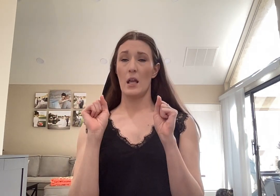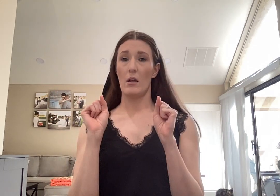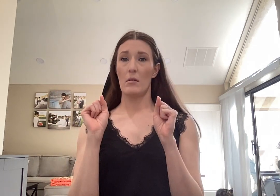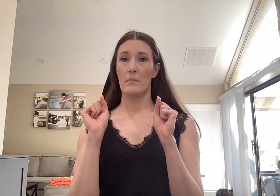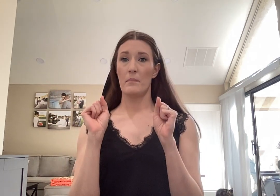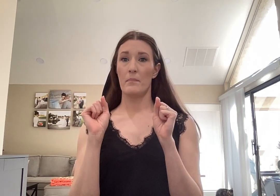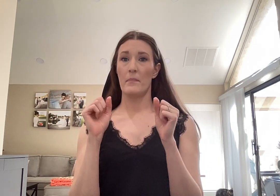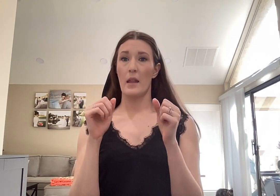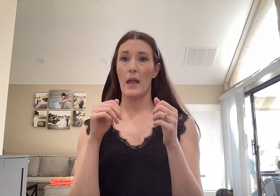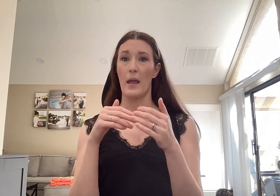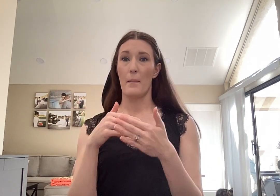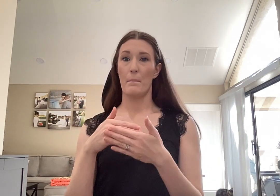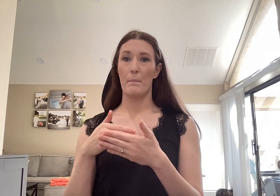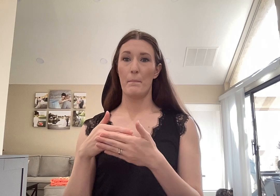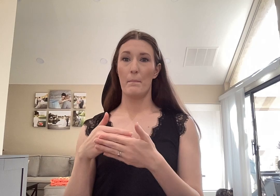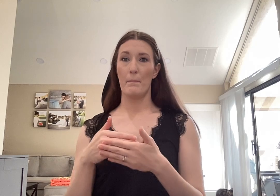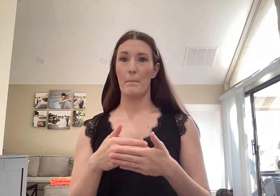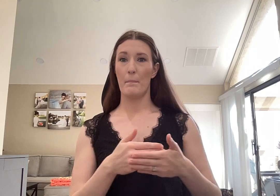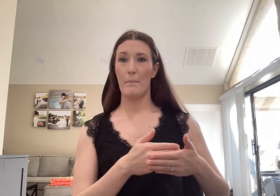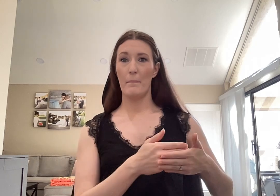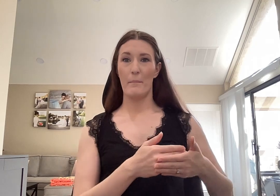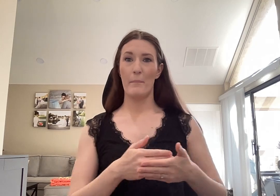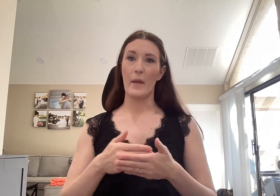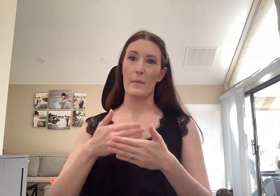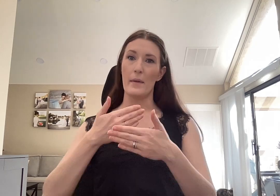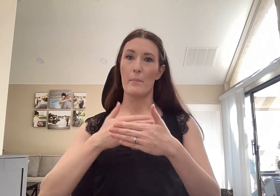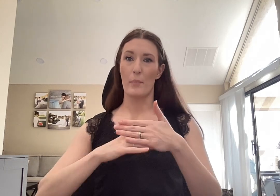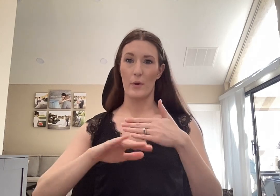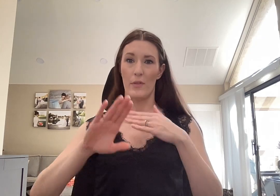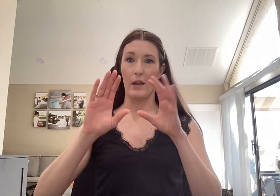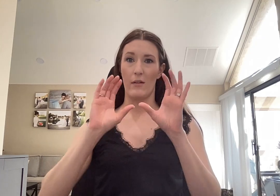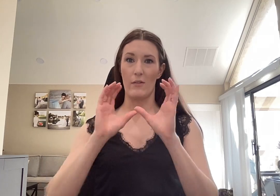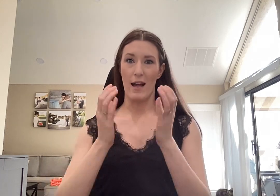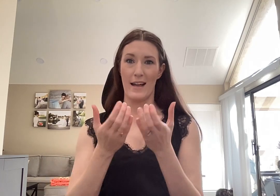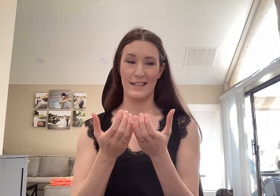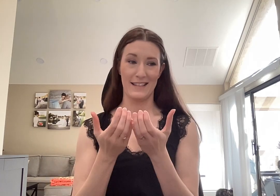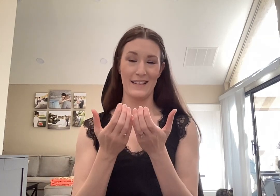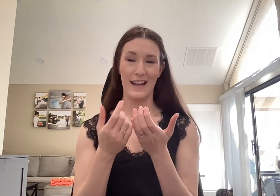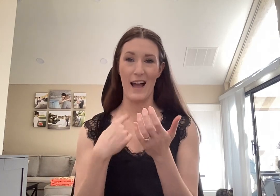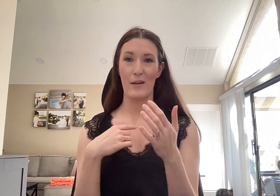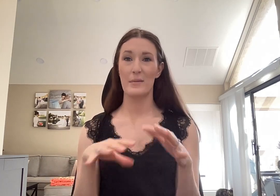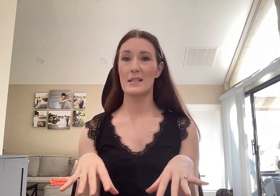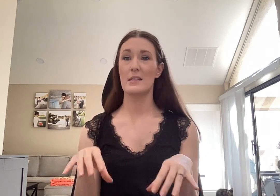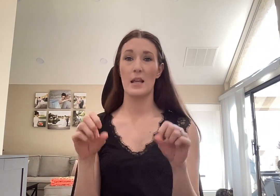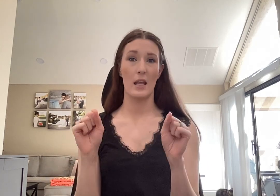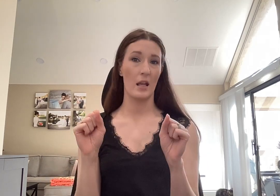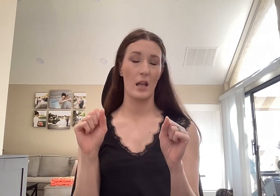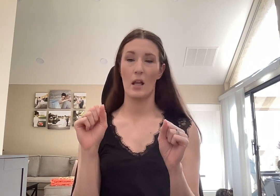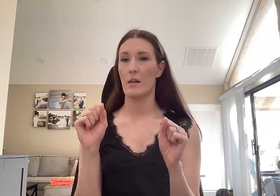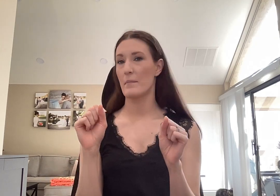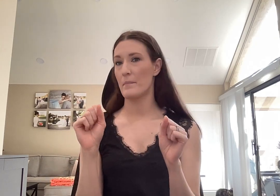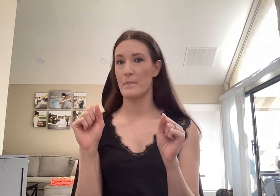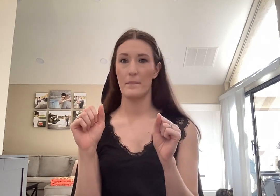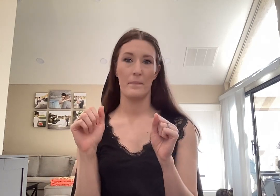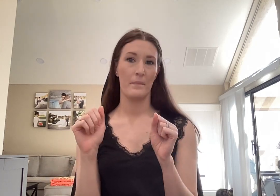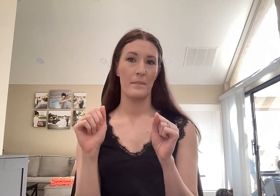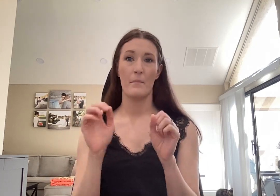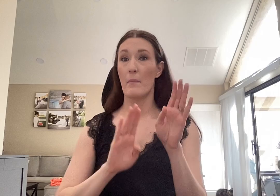taking a baby birthing class. I was taking